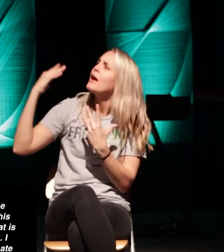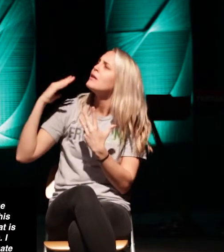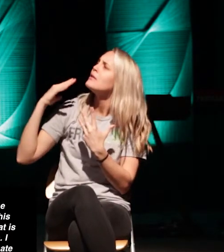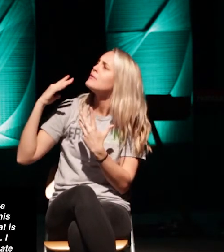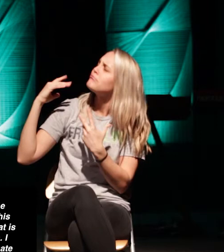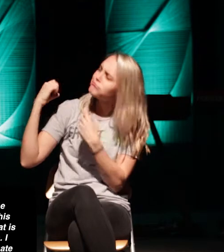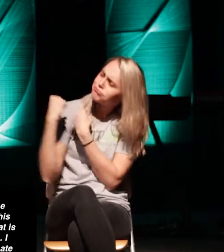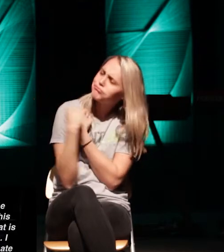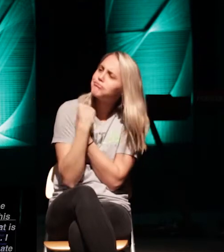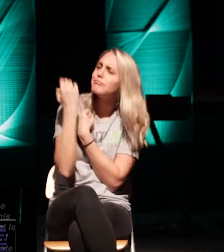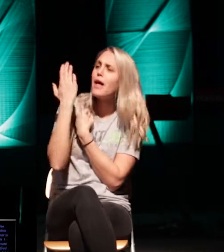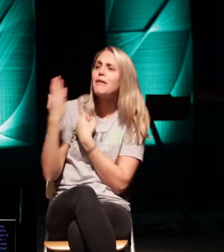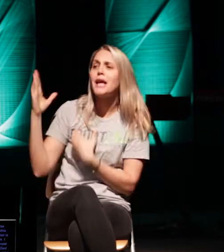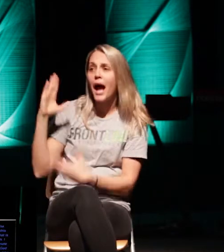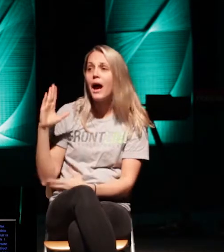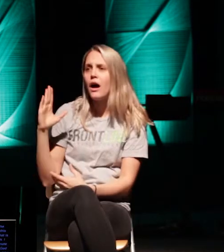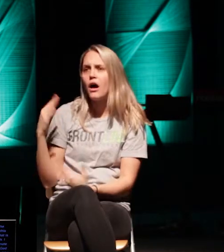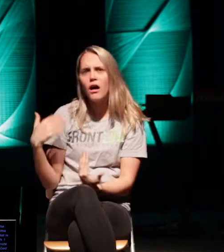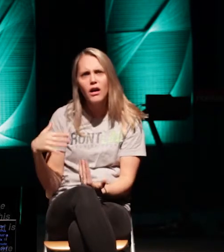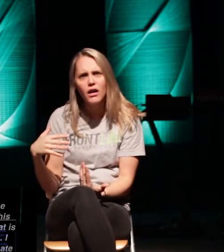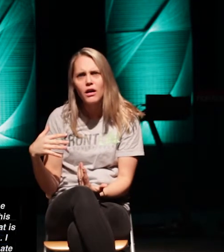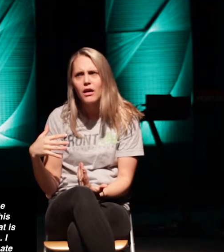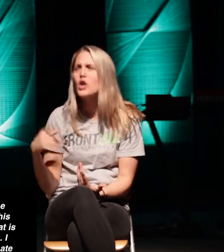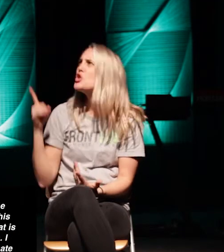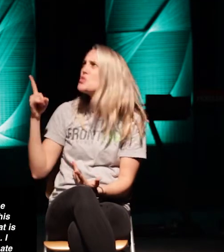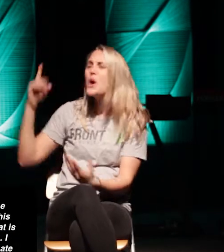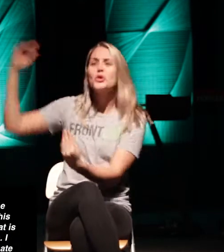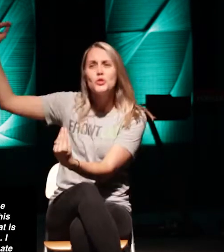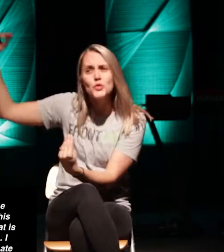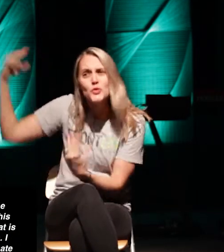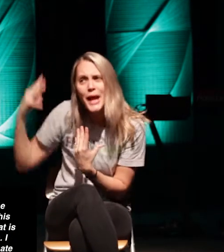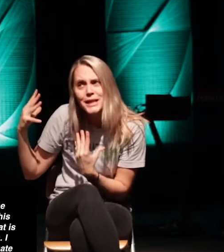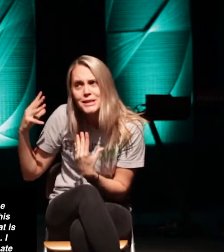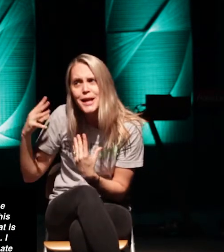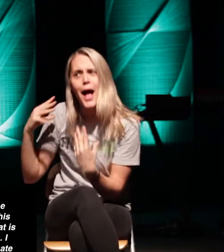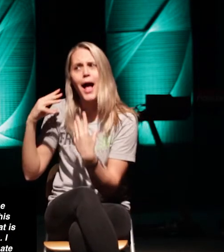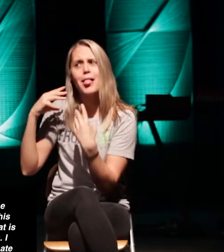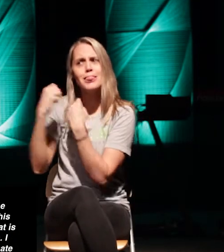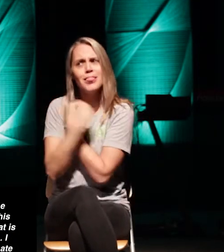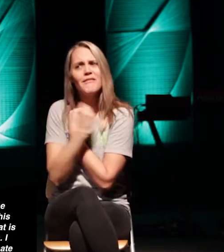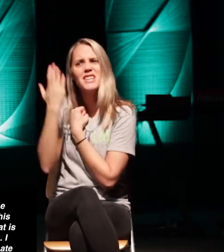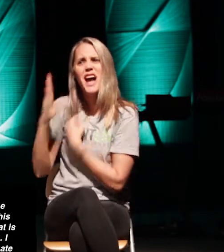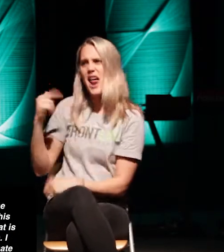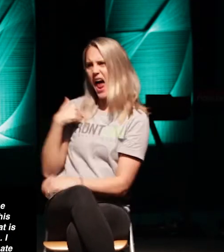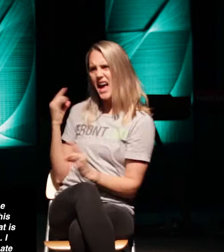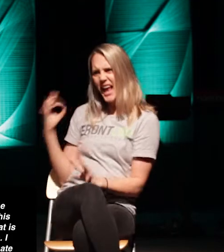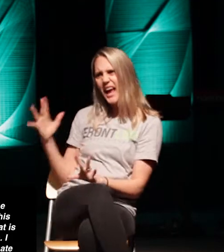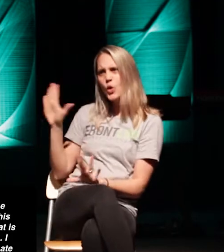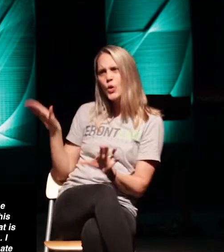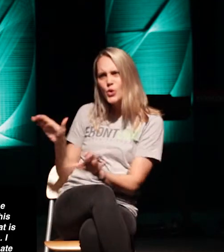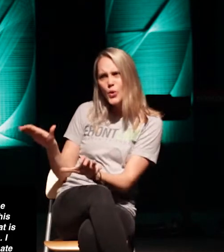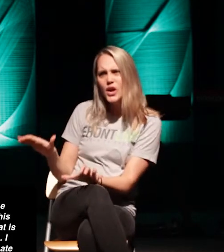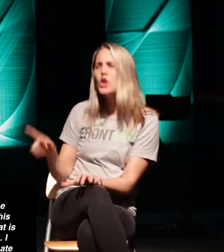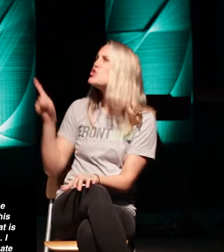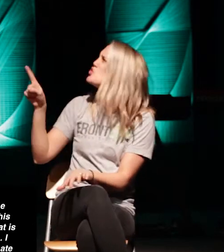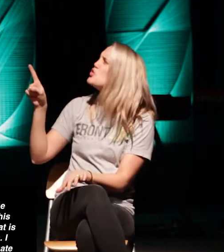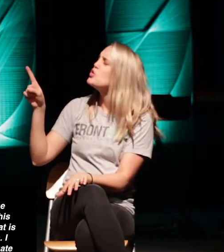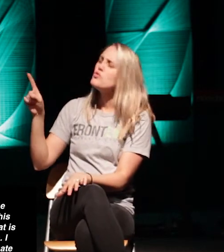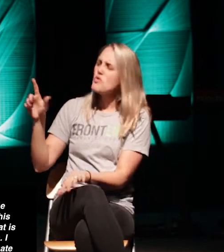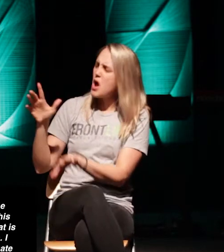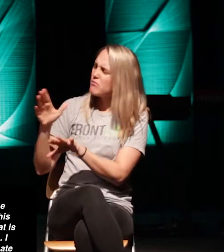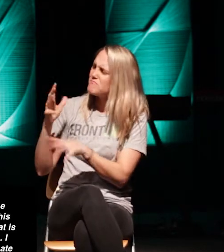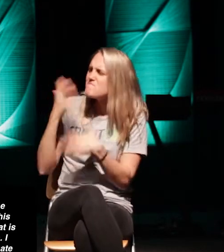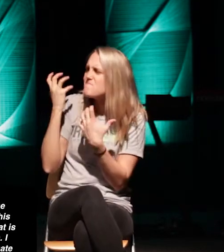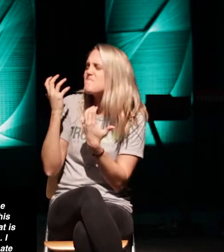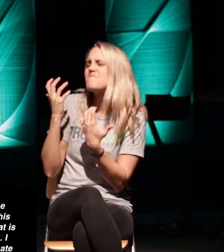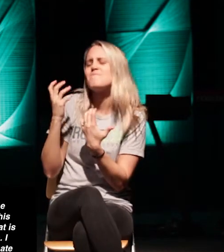is a complaint of his. Just keep what? You're a gracious and compassionate God, and I hate that. And you're slow to anger, and you're abounding